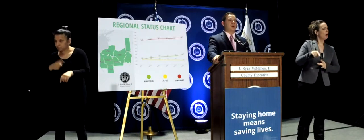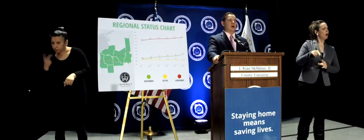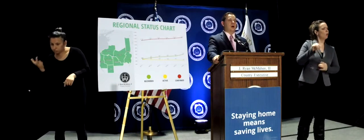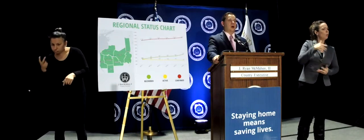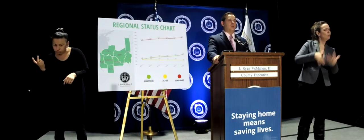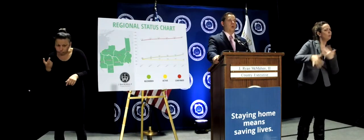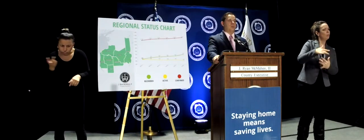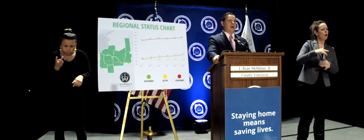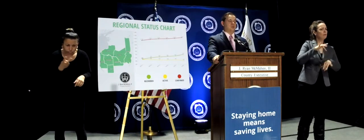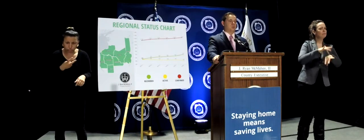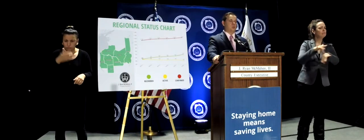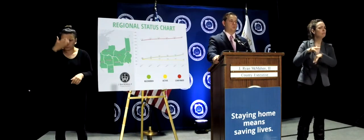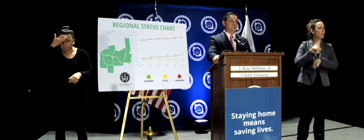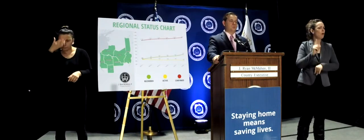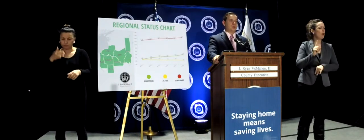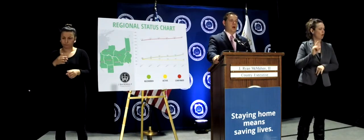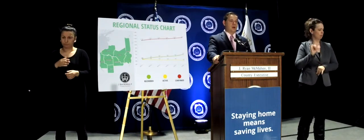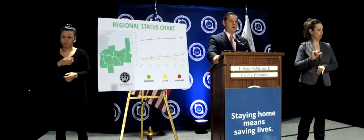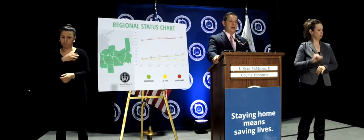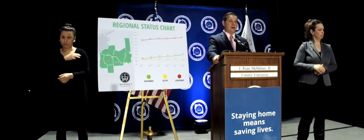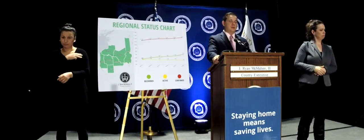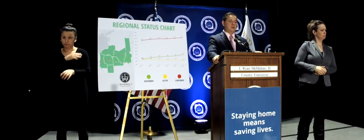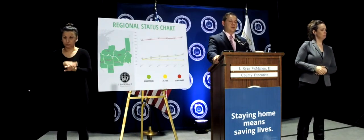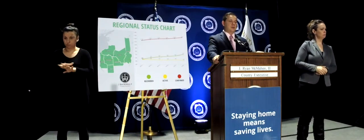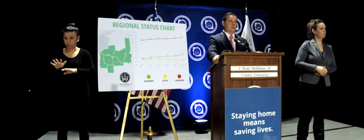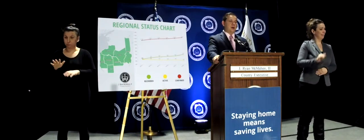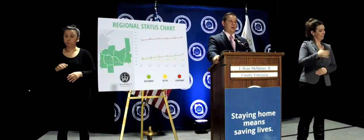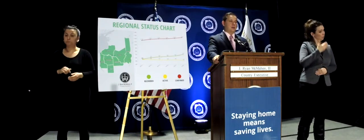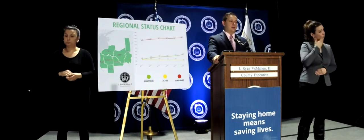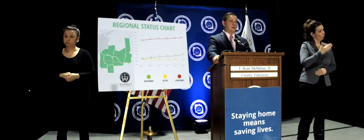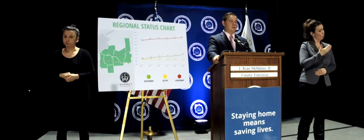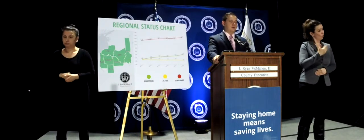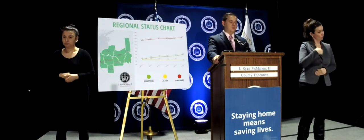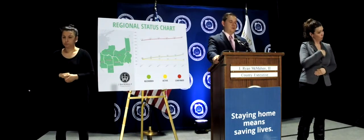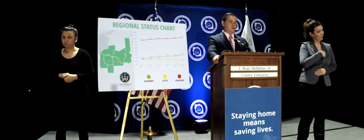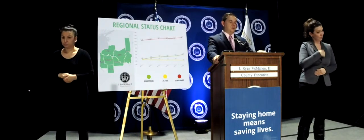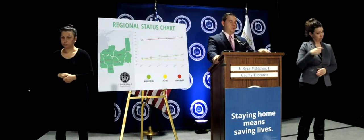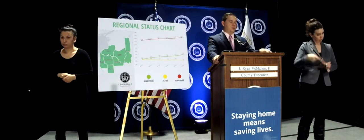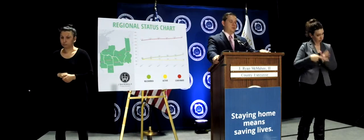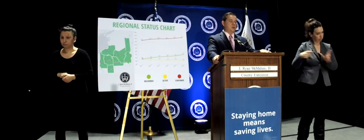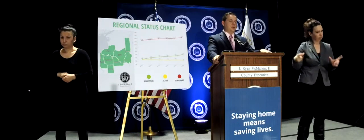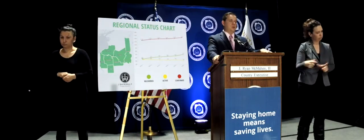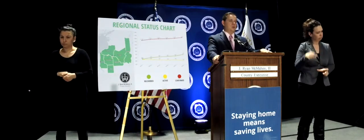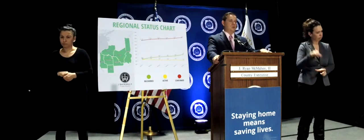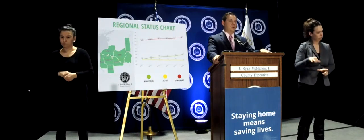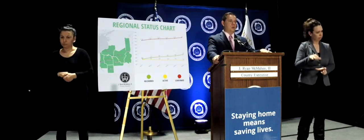numbers are more manageable. Again, think about it. If